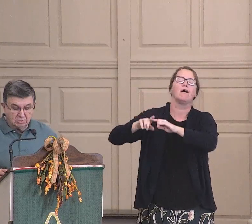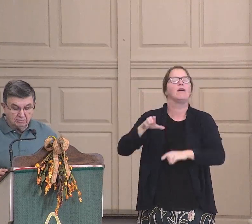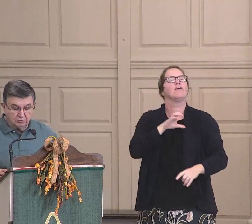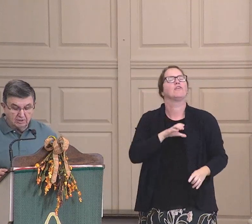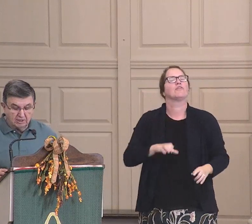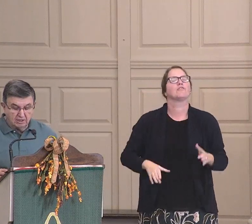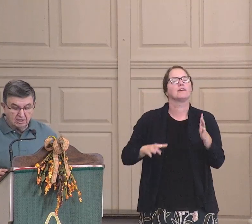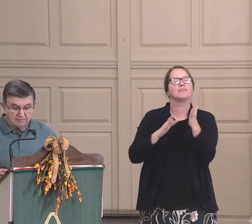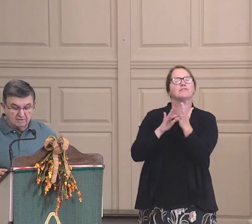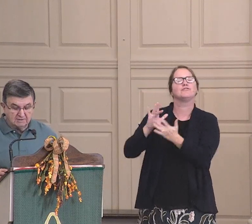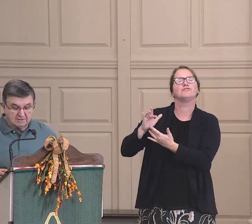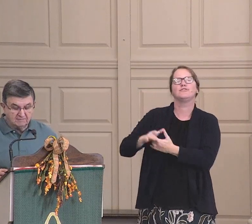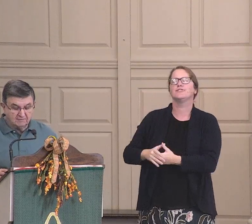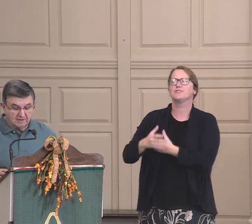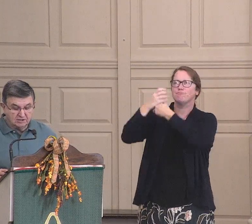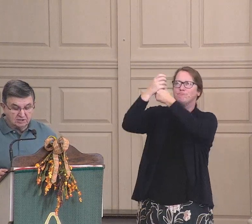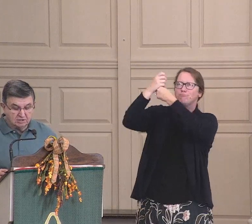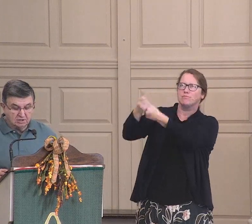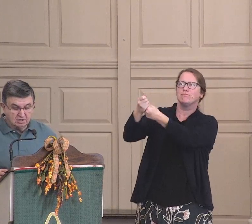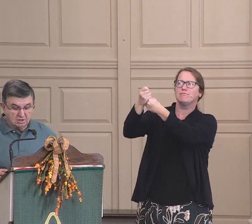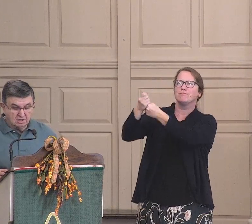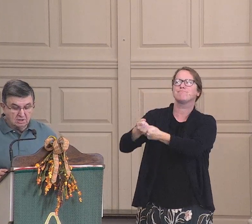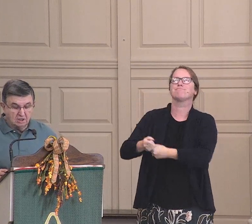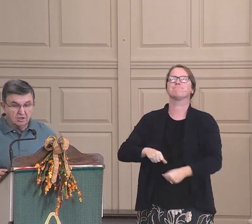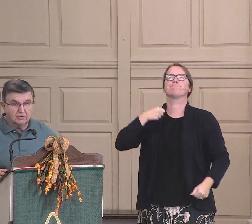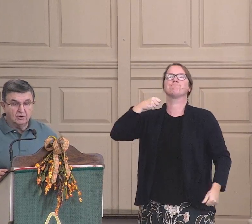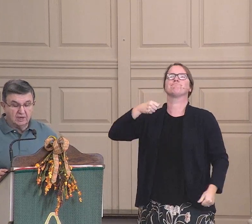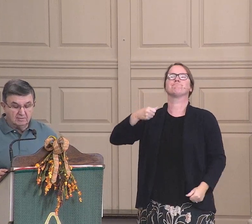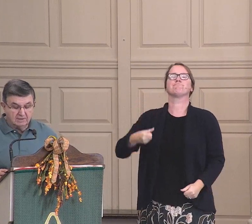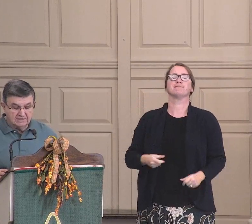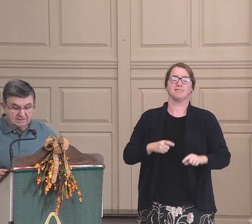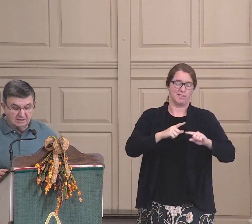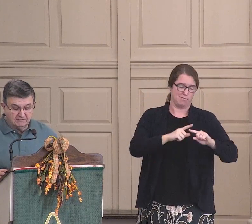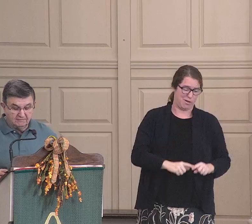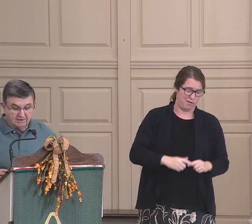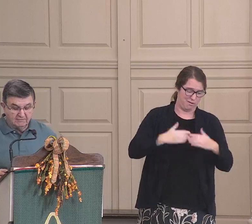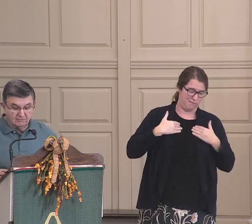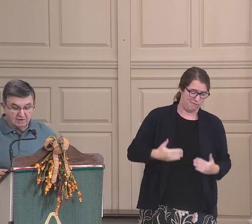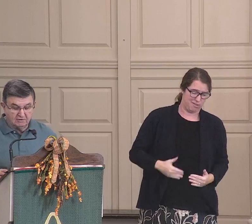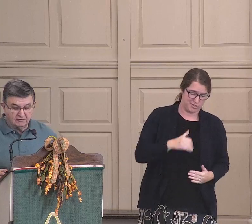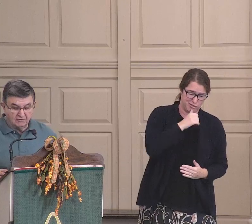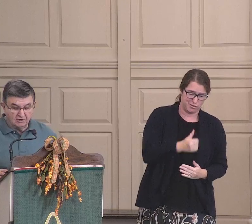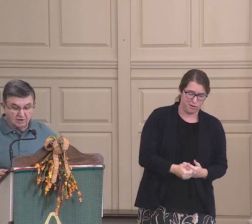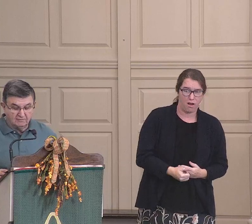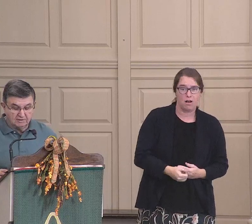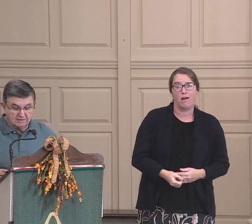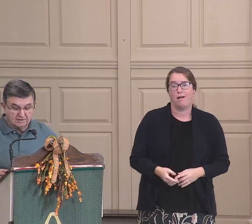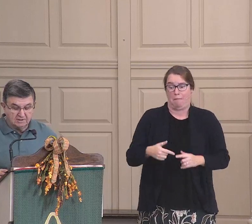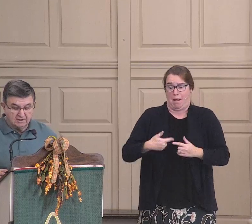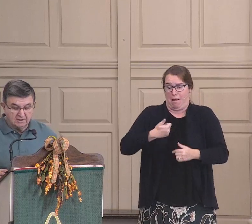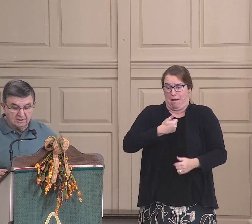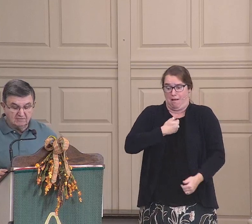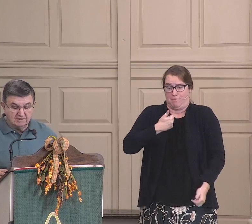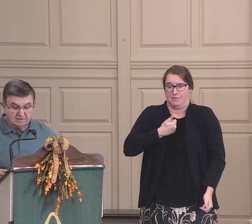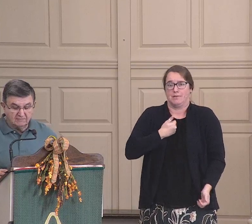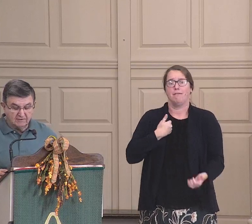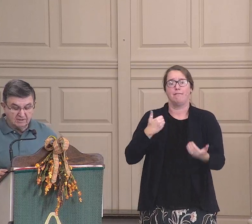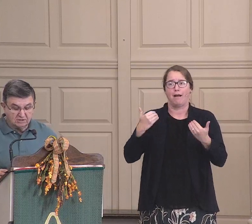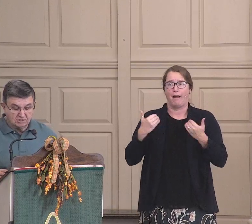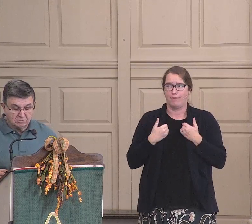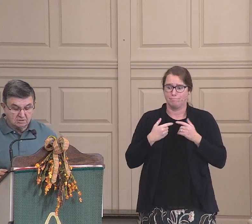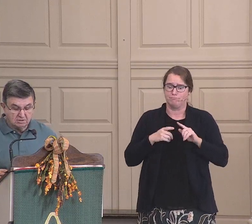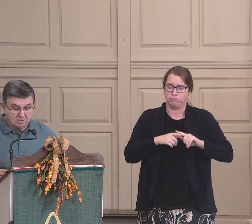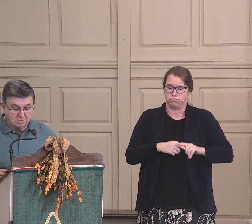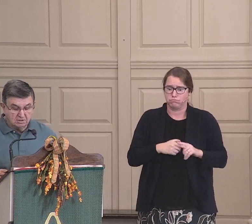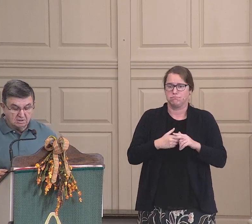and do not put our confidence in flesh, although I myself have grounds for confidence even in the